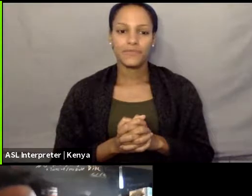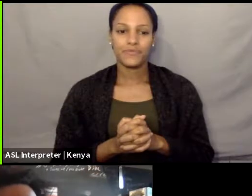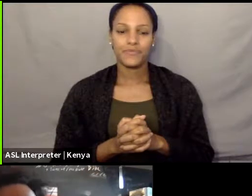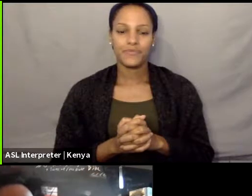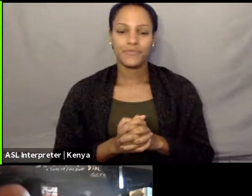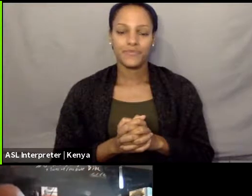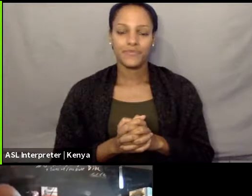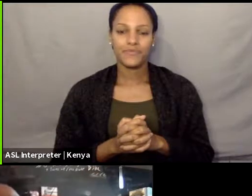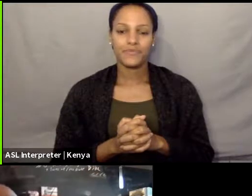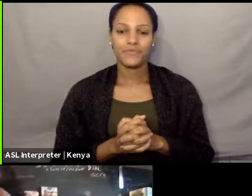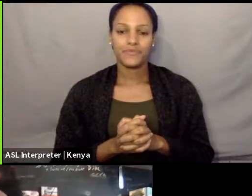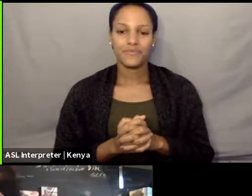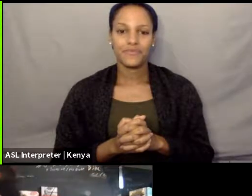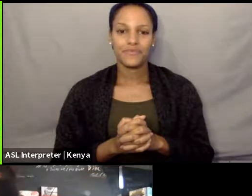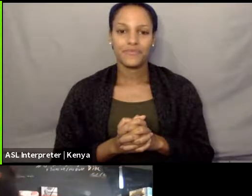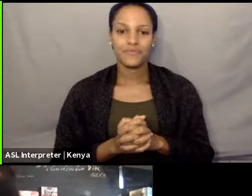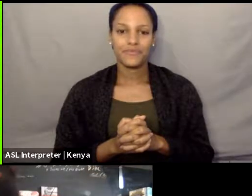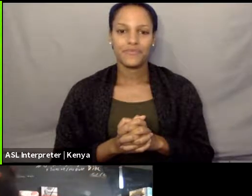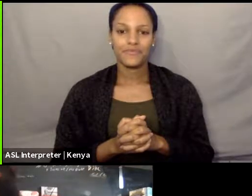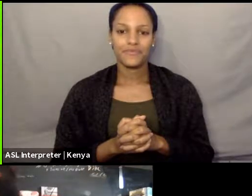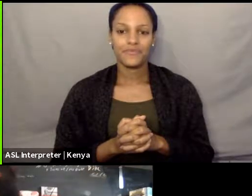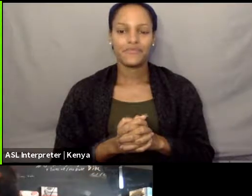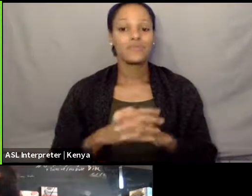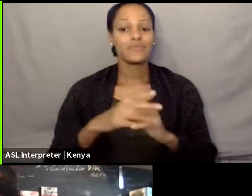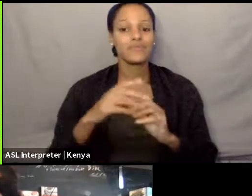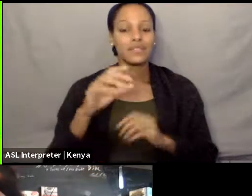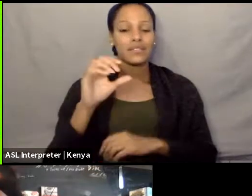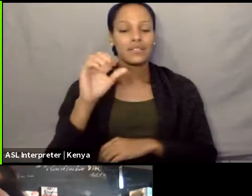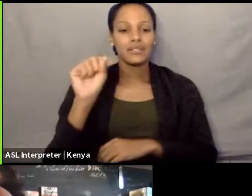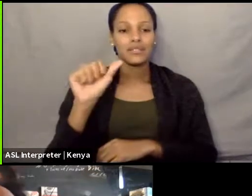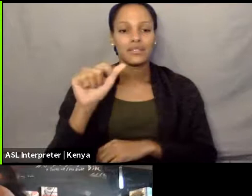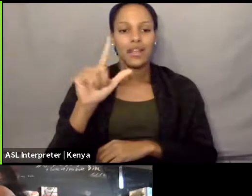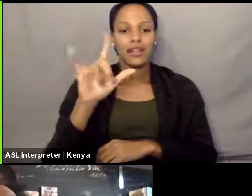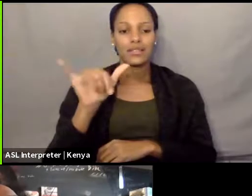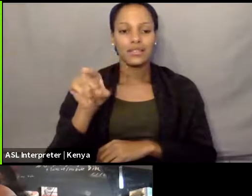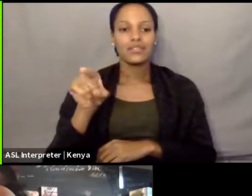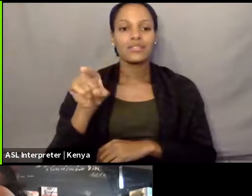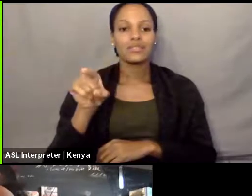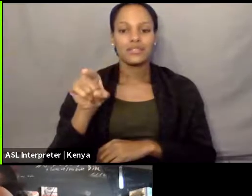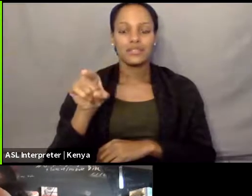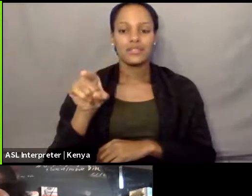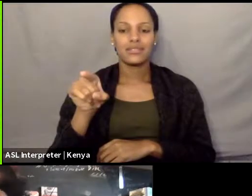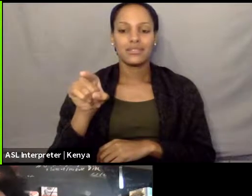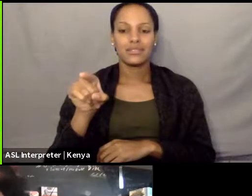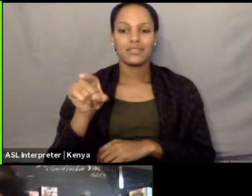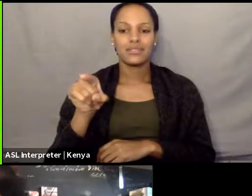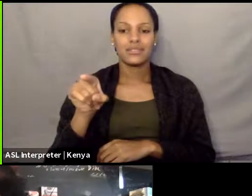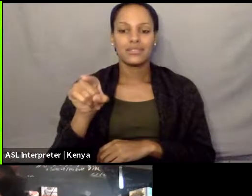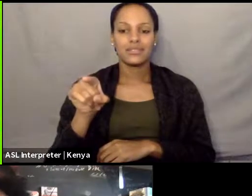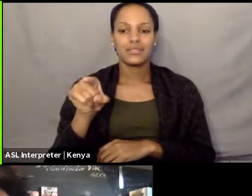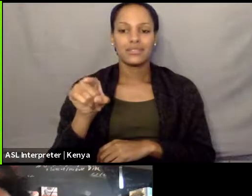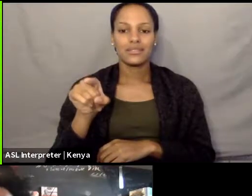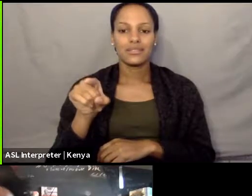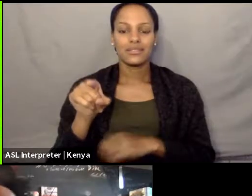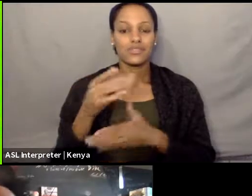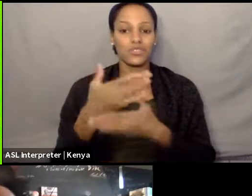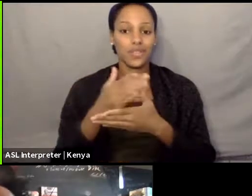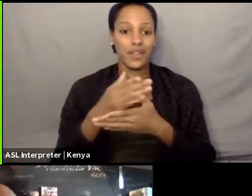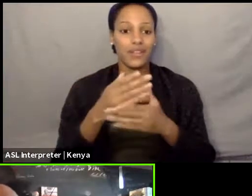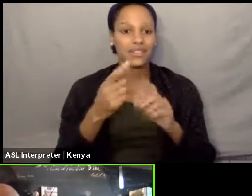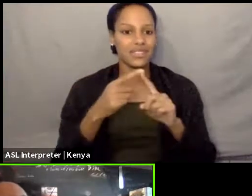So I think, right, Sally's sharing something that, I'm sure a lot of people share their delights with